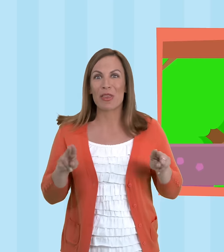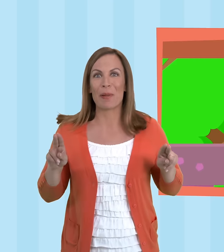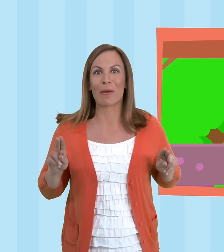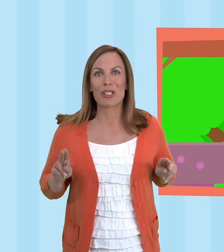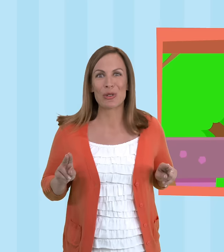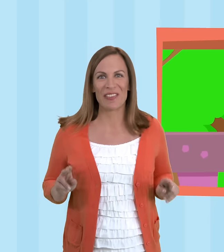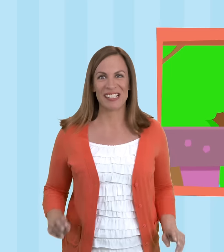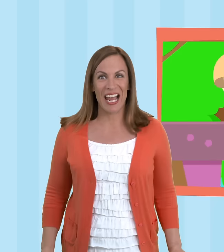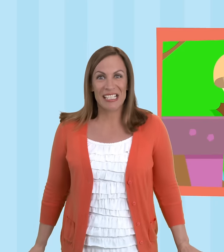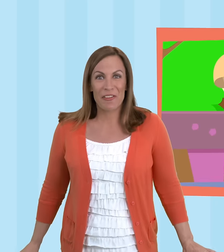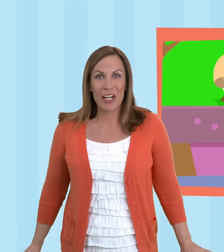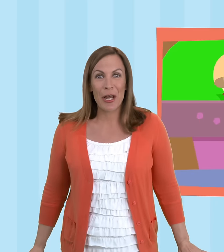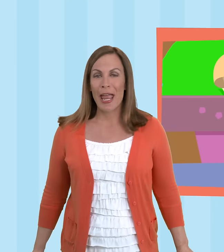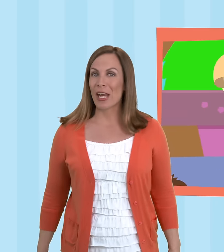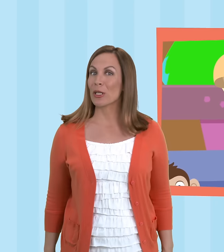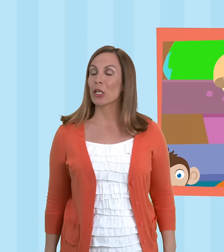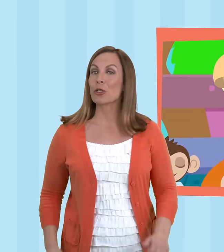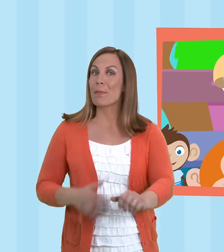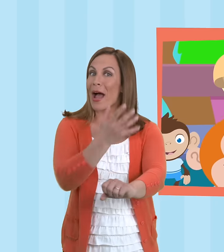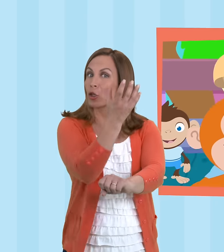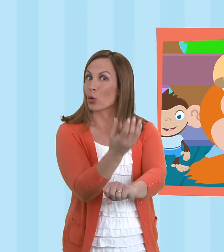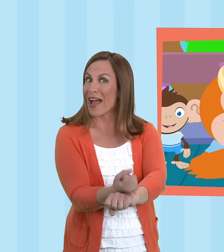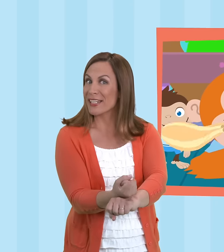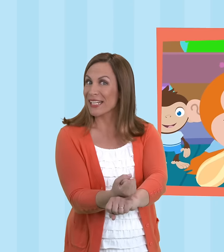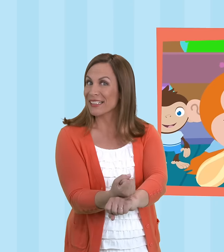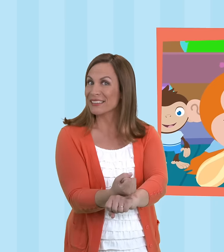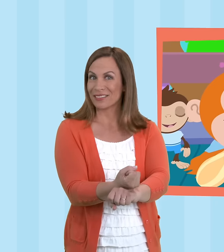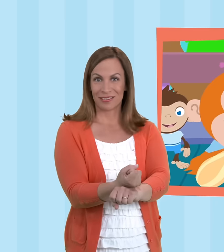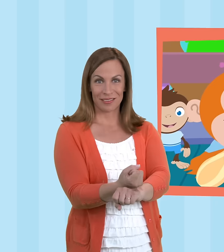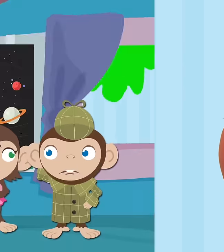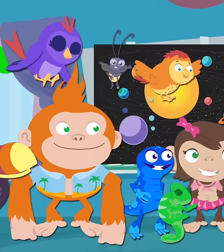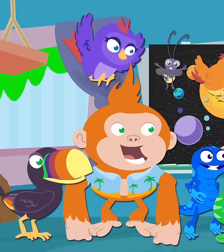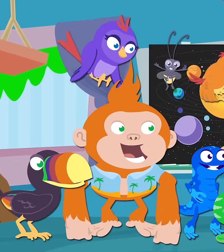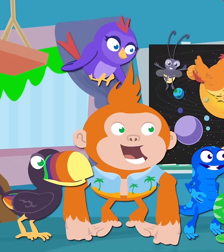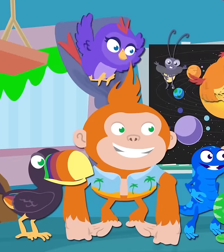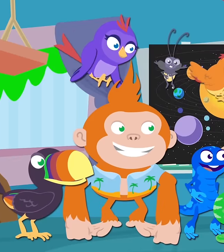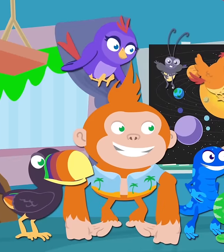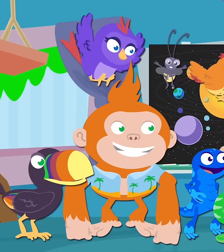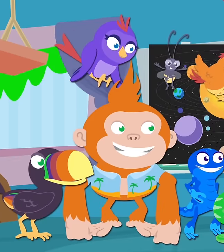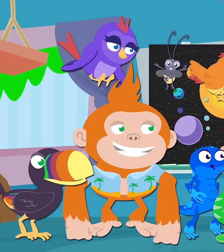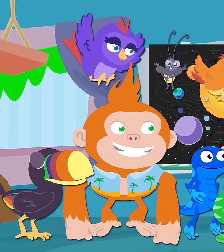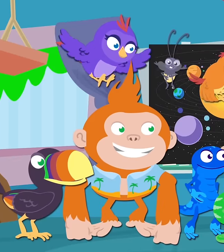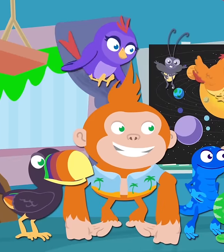a parachute at the science fair and we learned about gravity? Oh, yeah. Of course I do. I sure do. Uh-huh.